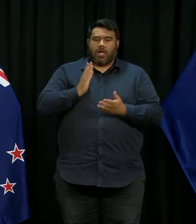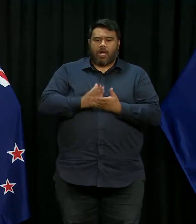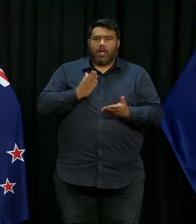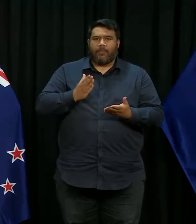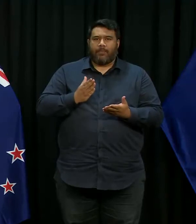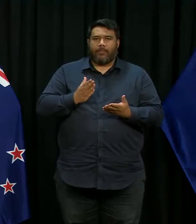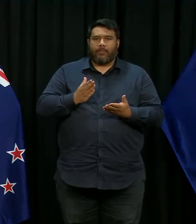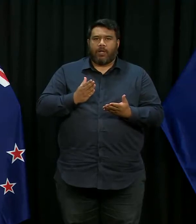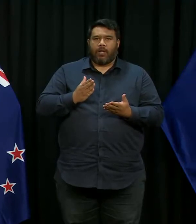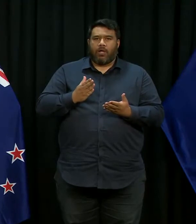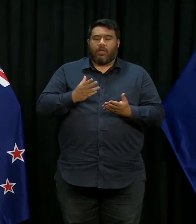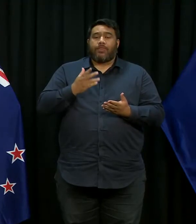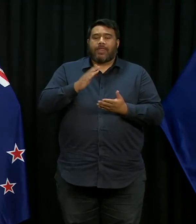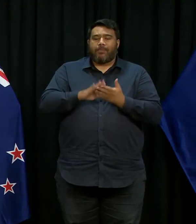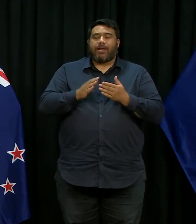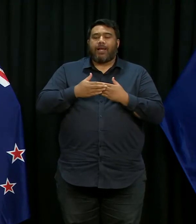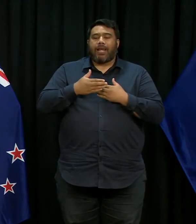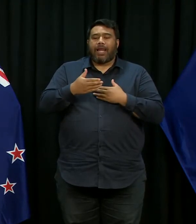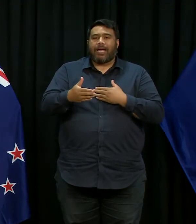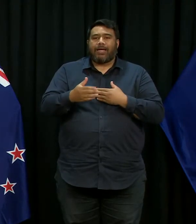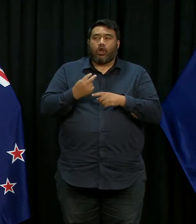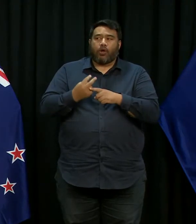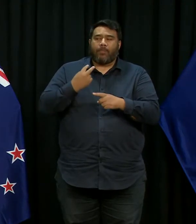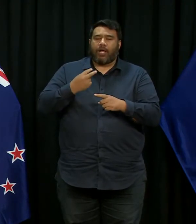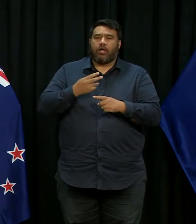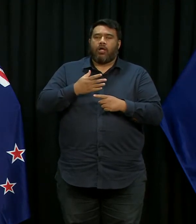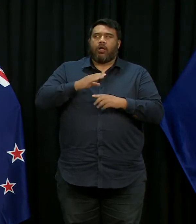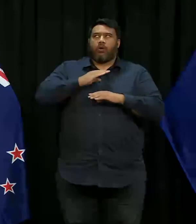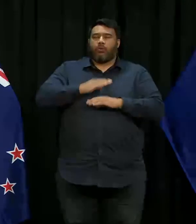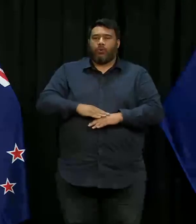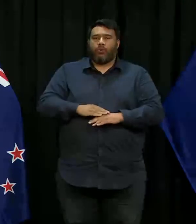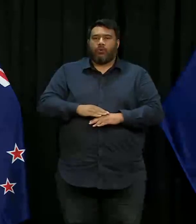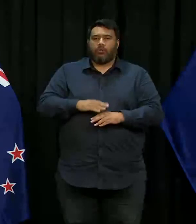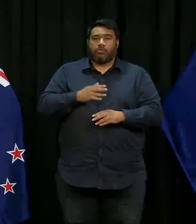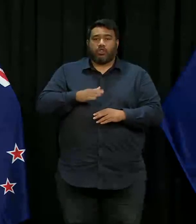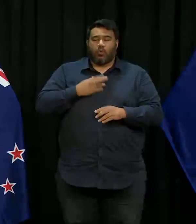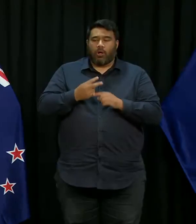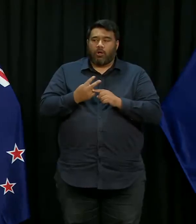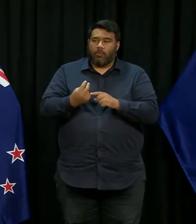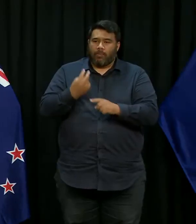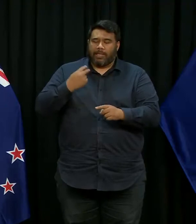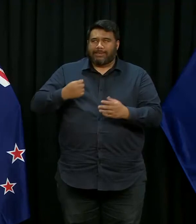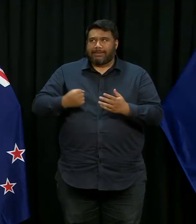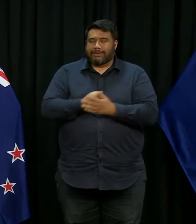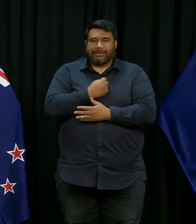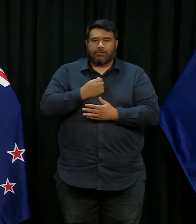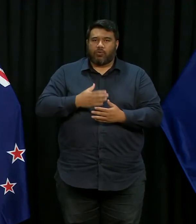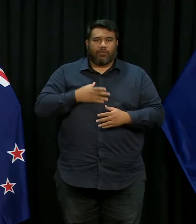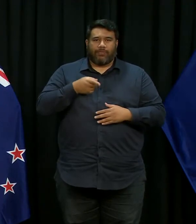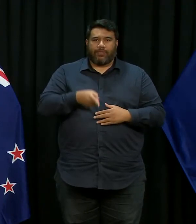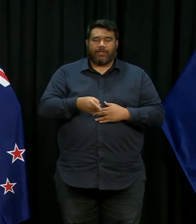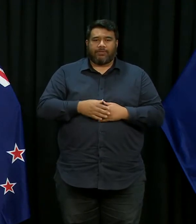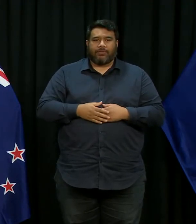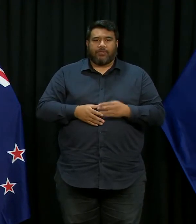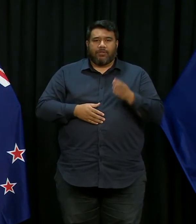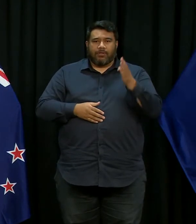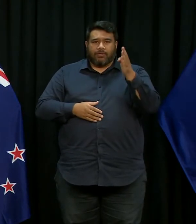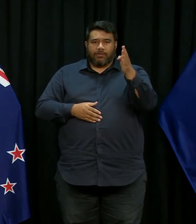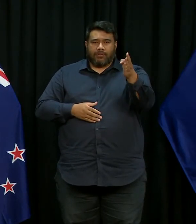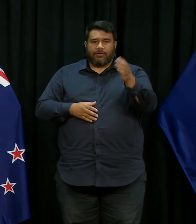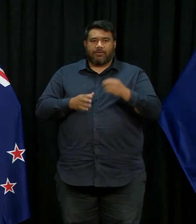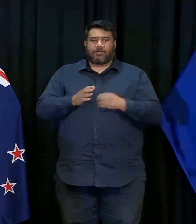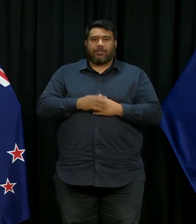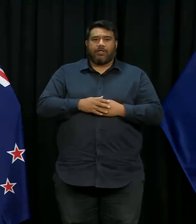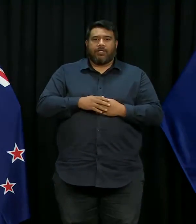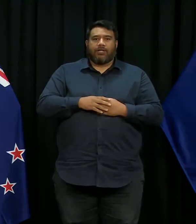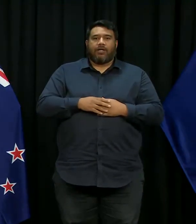having a large-scale community outbreak in a long lockdown. Can you guarantee? Can you Sorry, dinner is everywhere. I